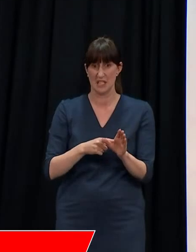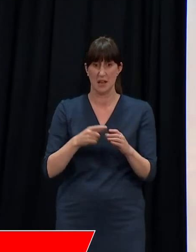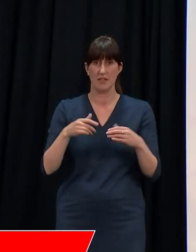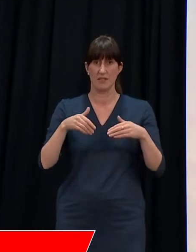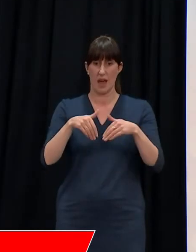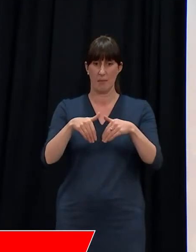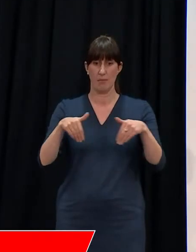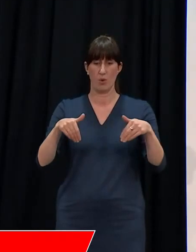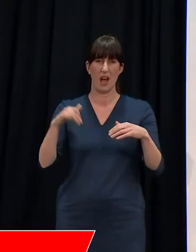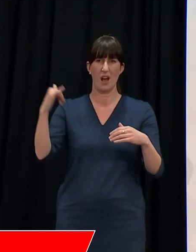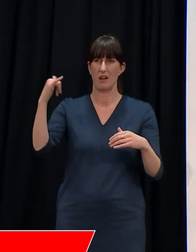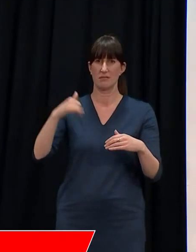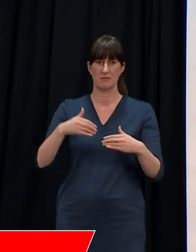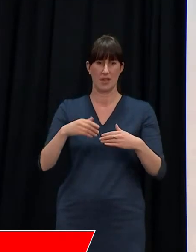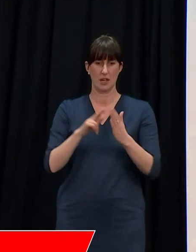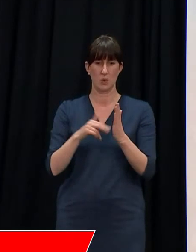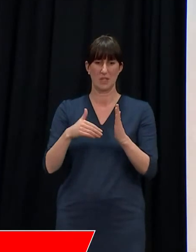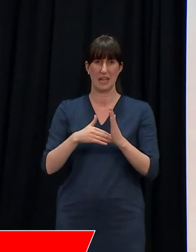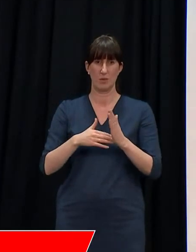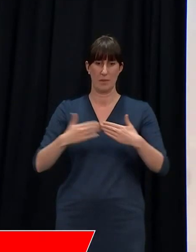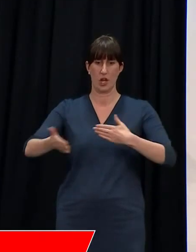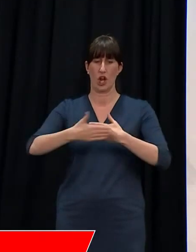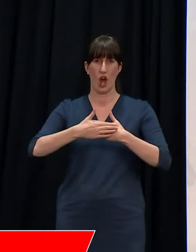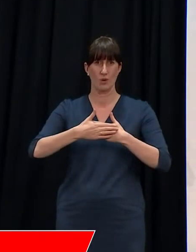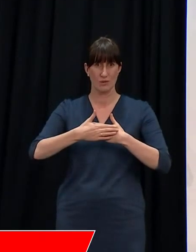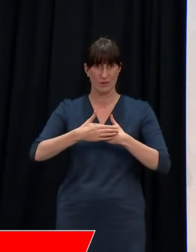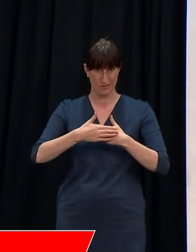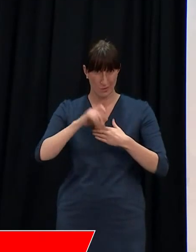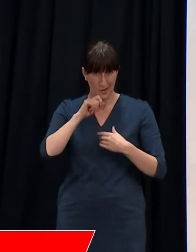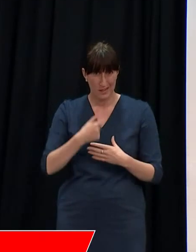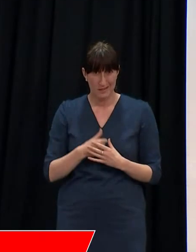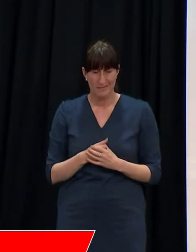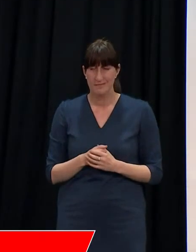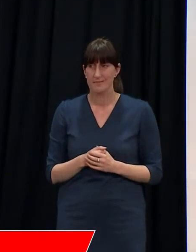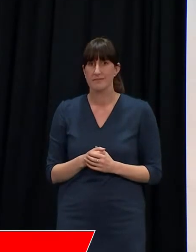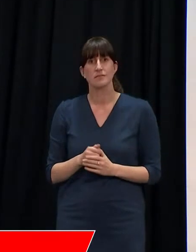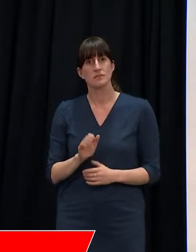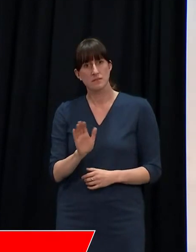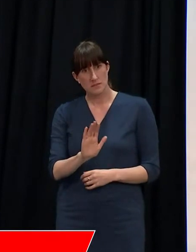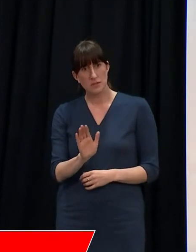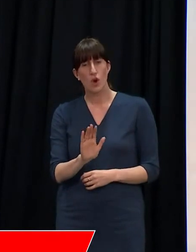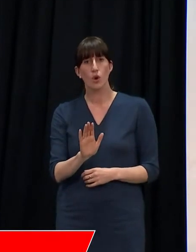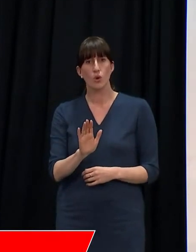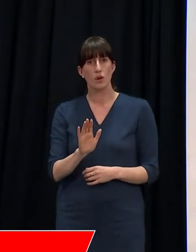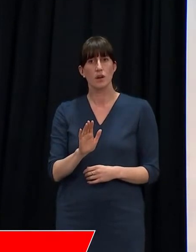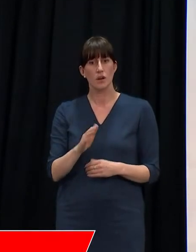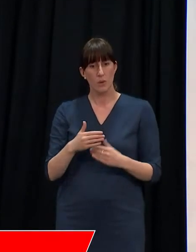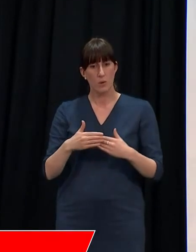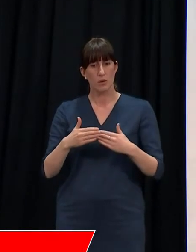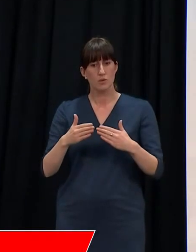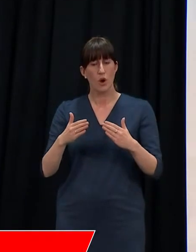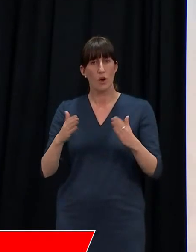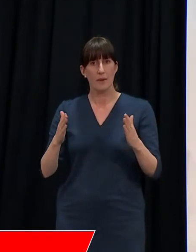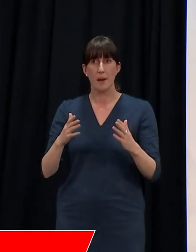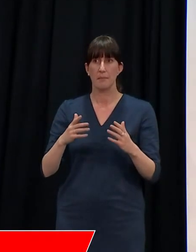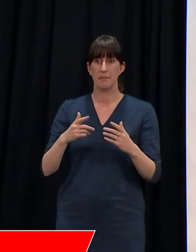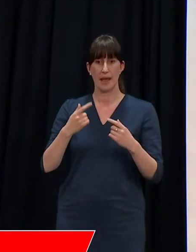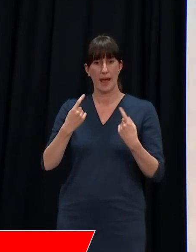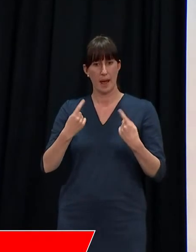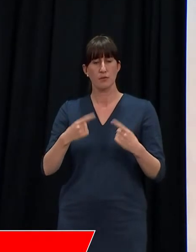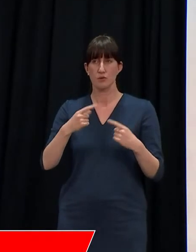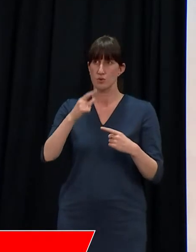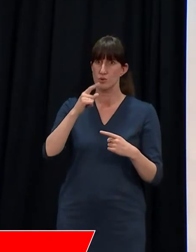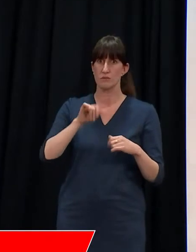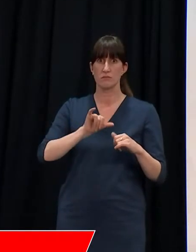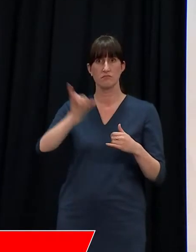that we do want to be able to reconnect, and we do want to see provide for a greater amount of movement at the border than we're